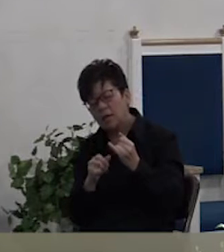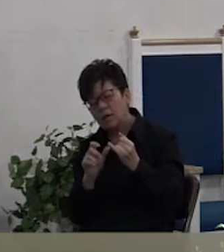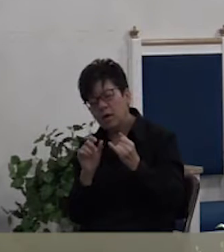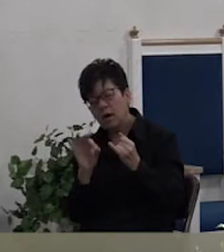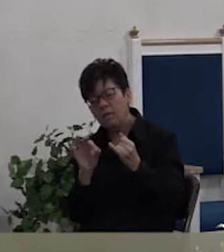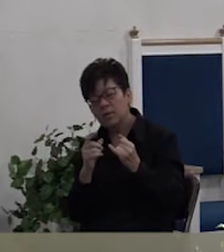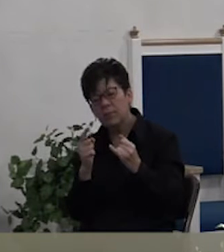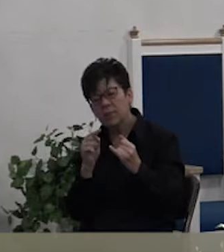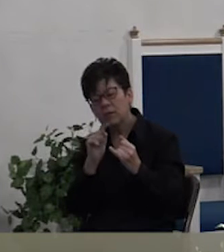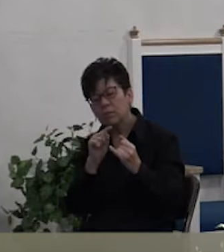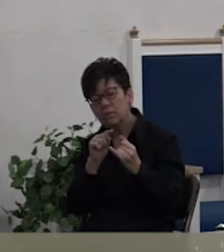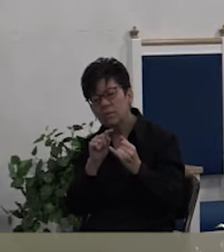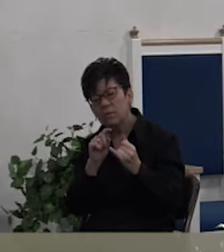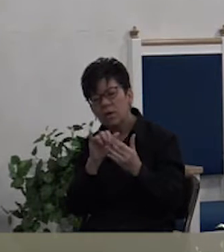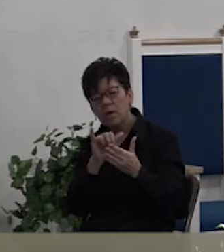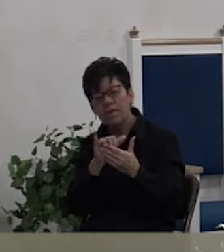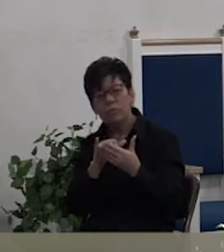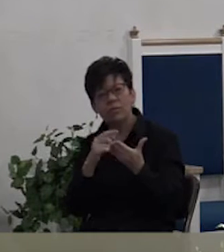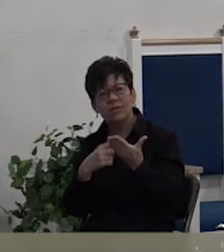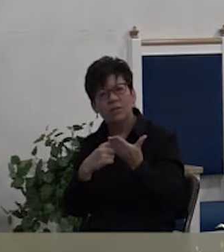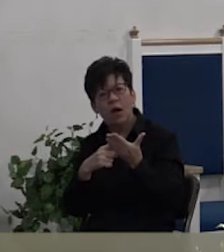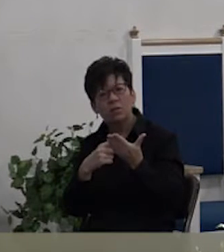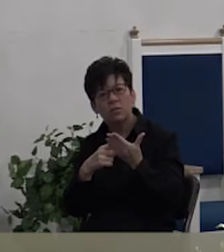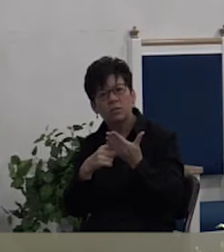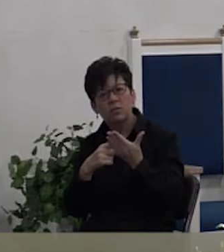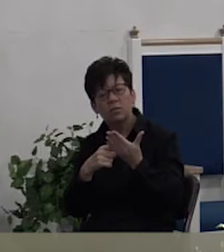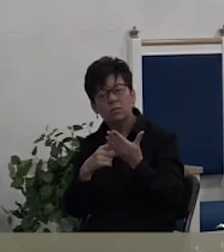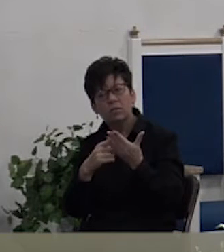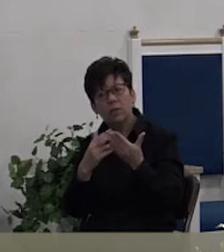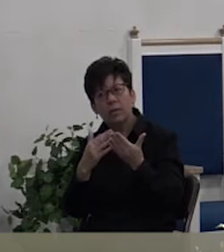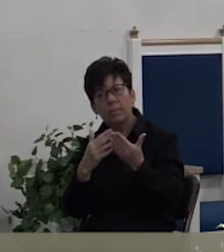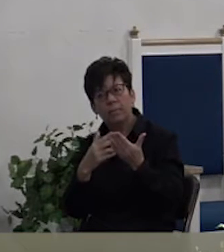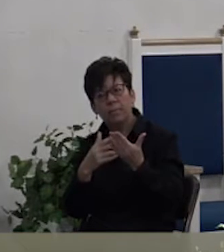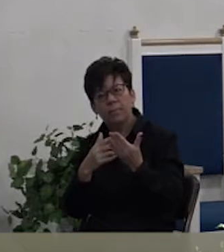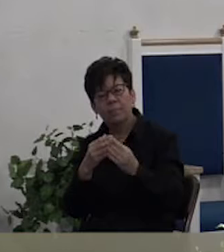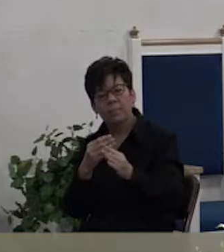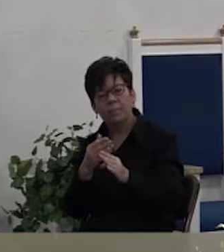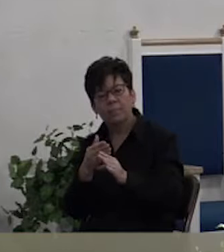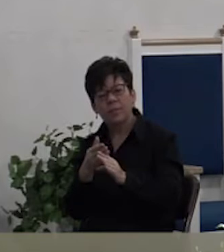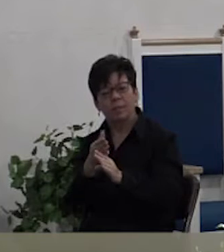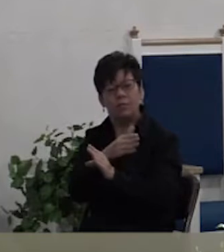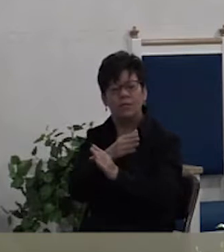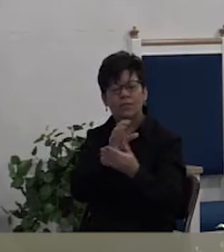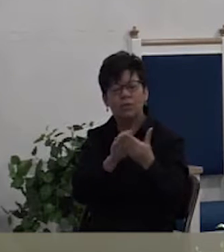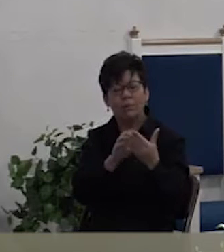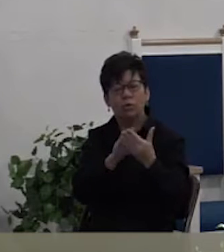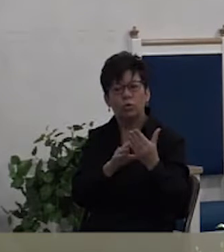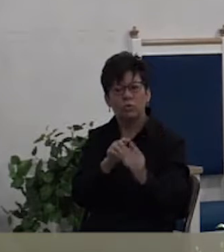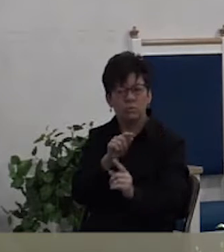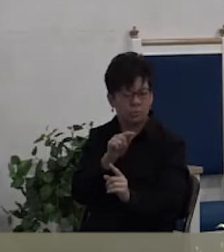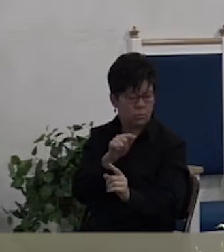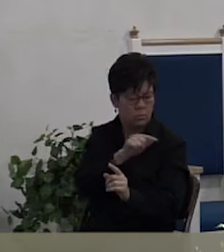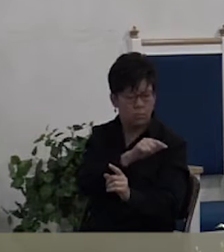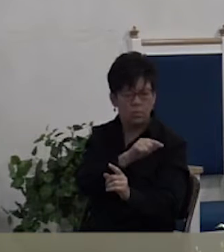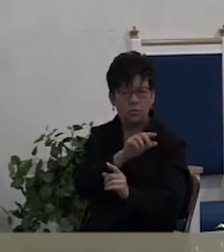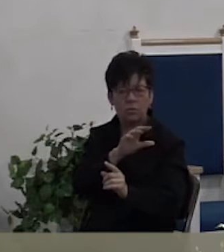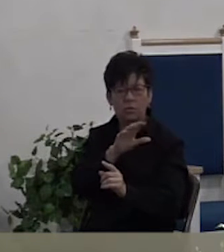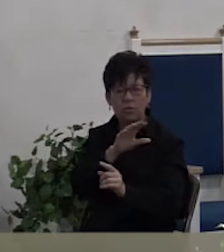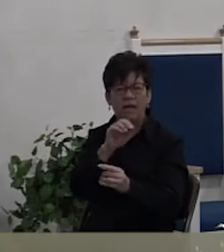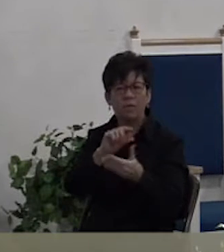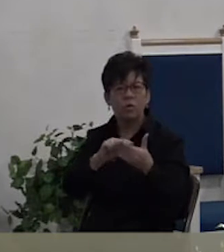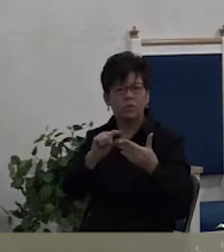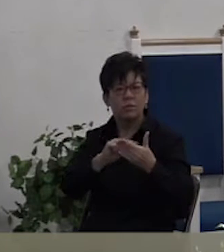something that had been discussed in the previous chapters and